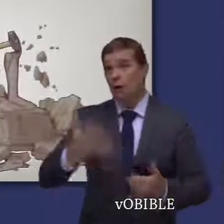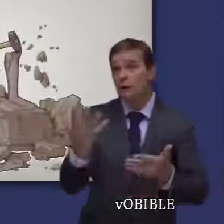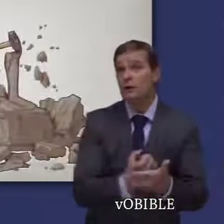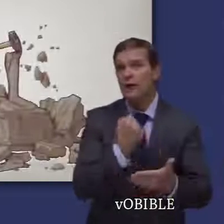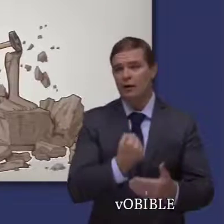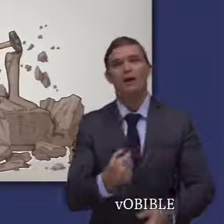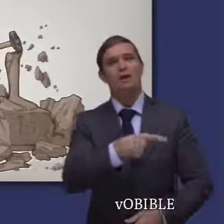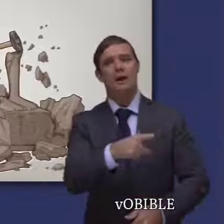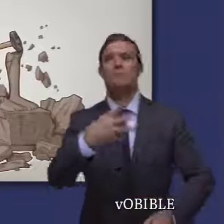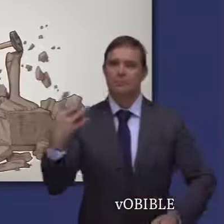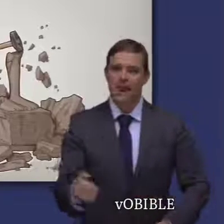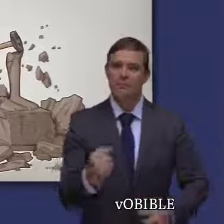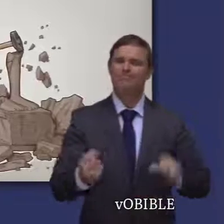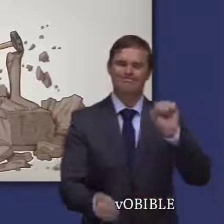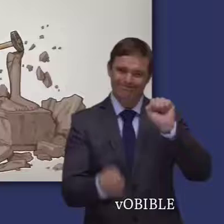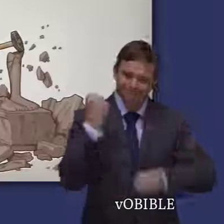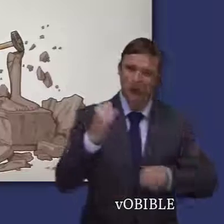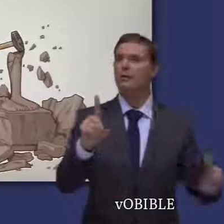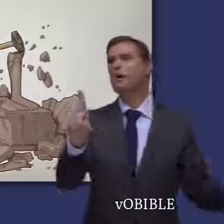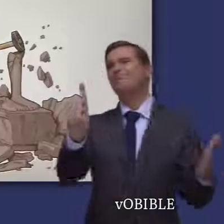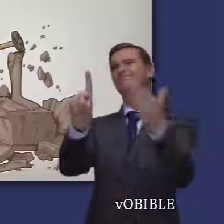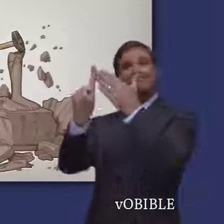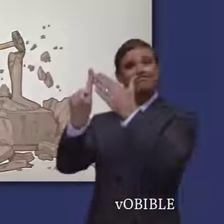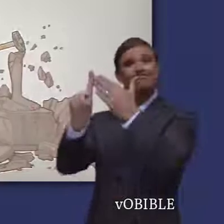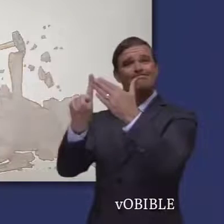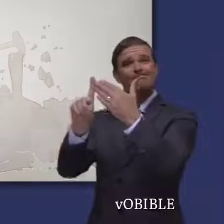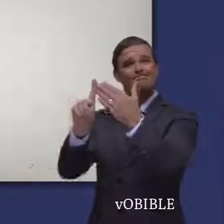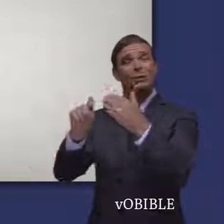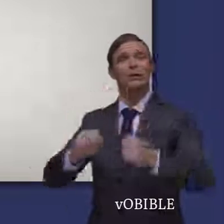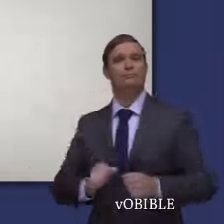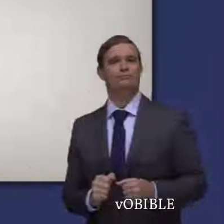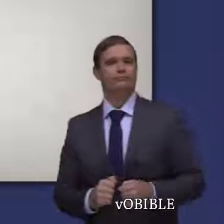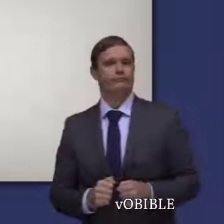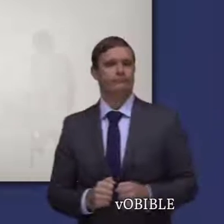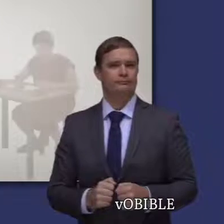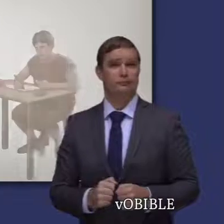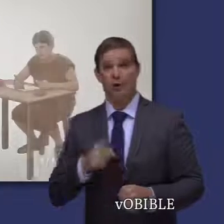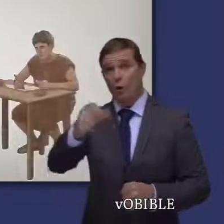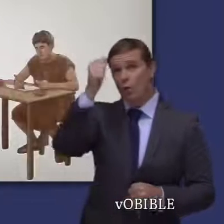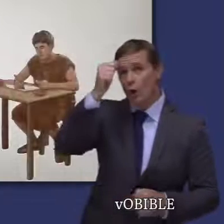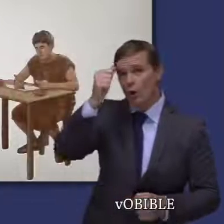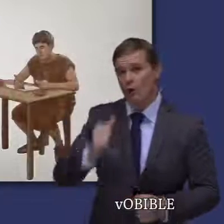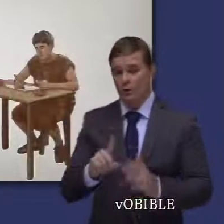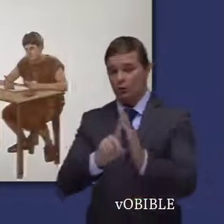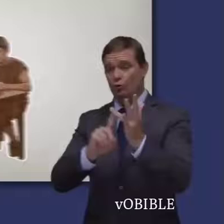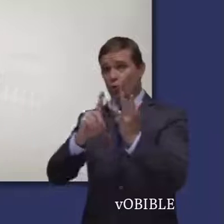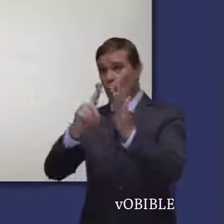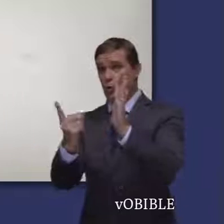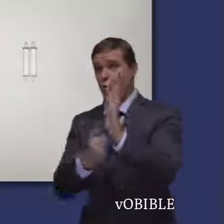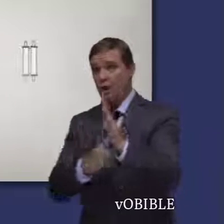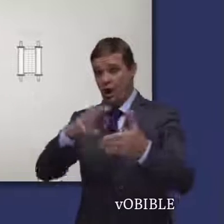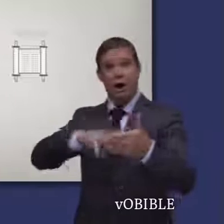Judah's only hope lies in repenting and turning to Jehovah. Did you know? The Apostle